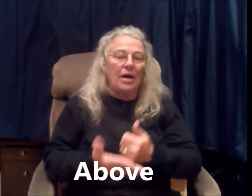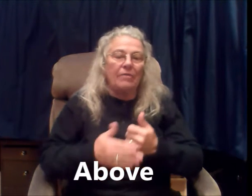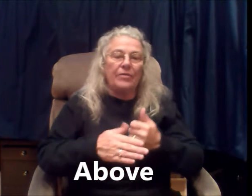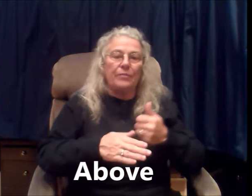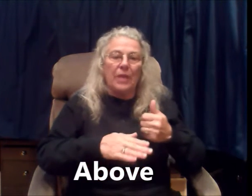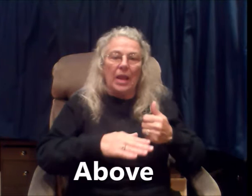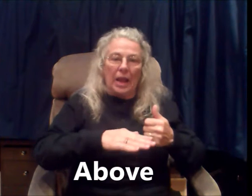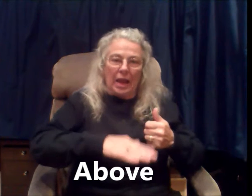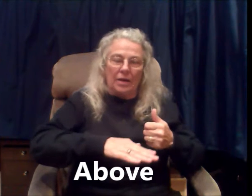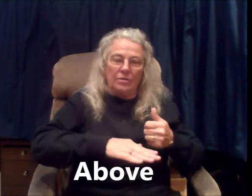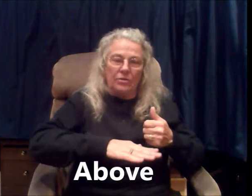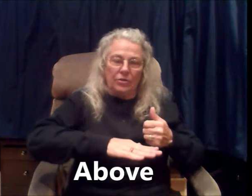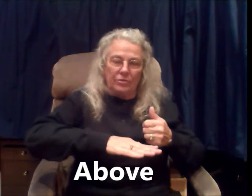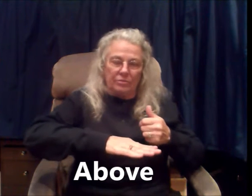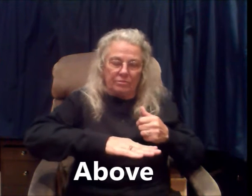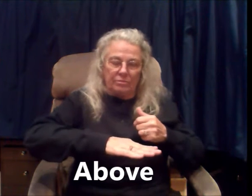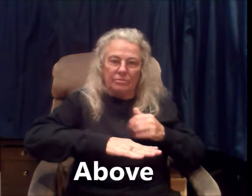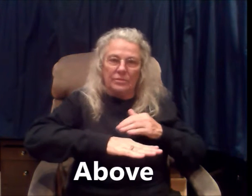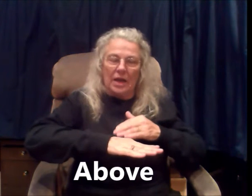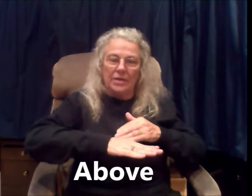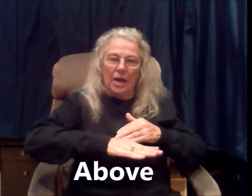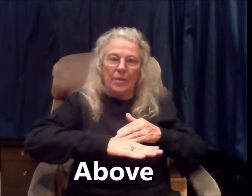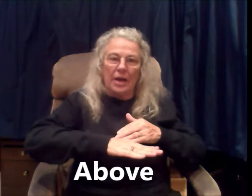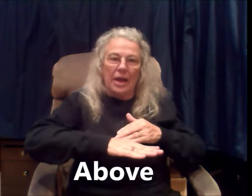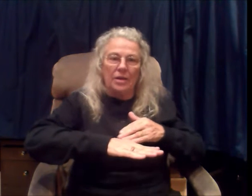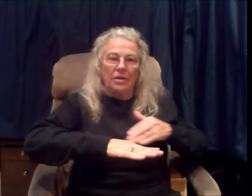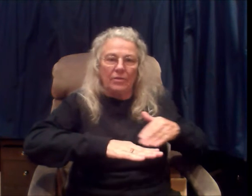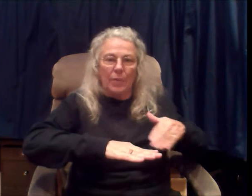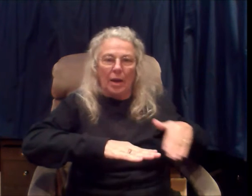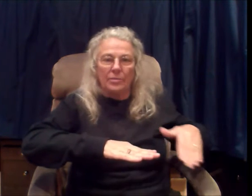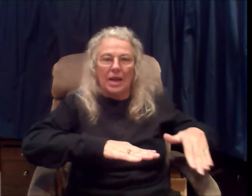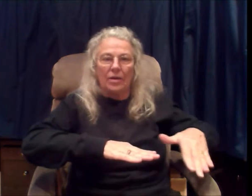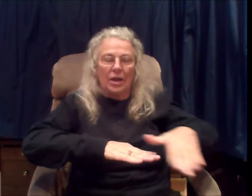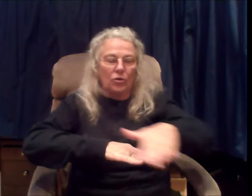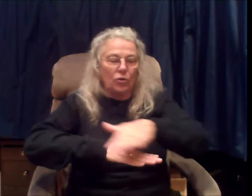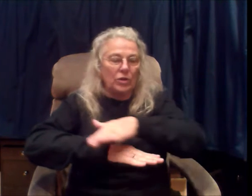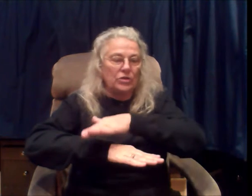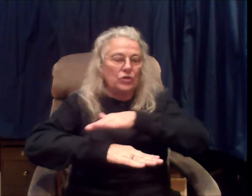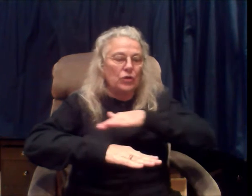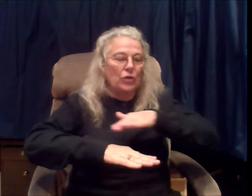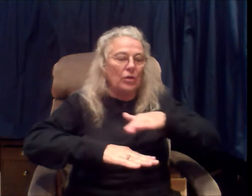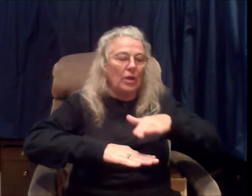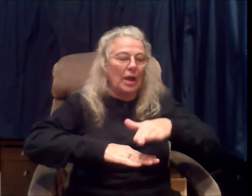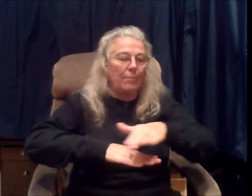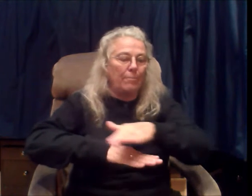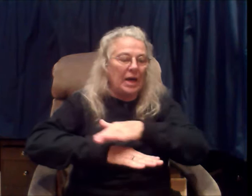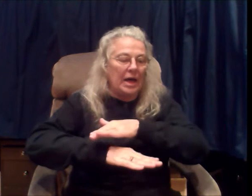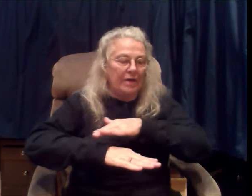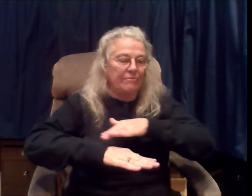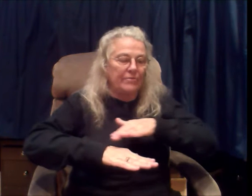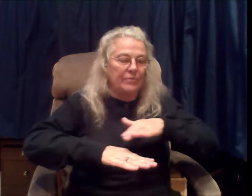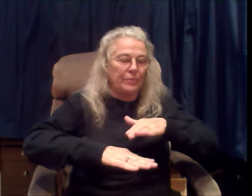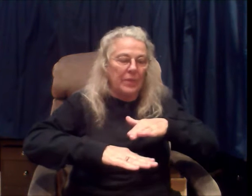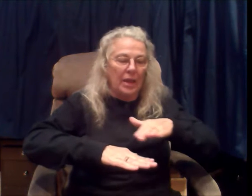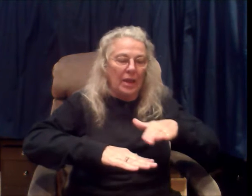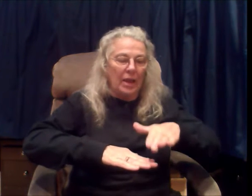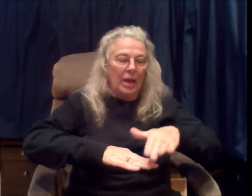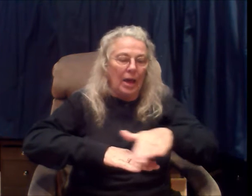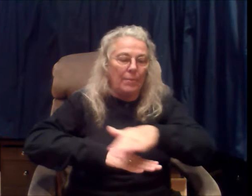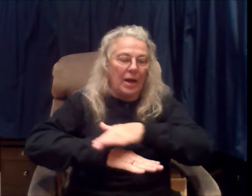Above, and your non-dominant hand, palm down, and you're going to circle above.